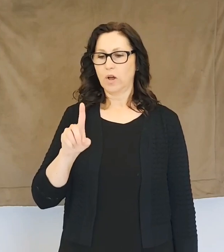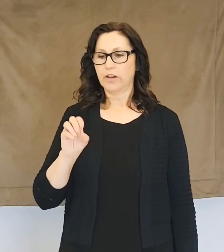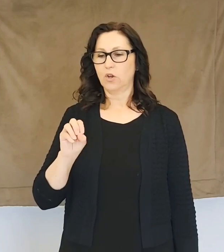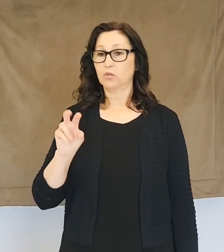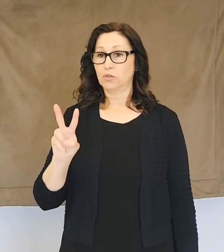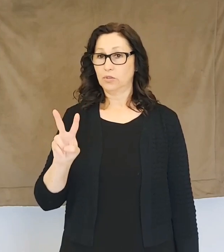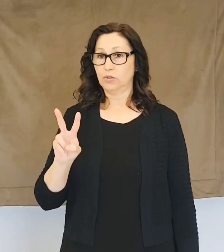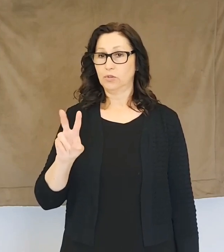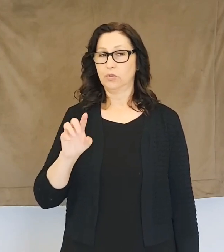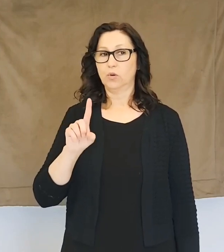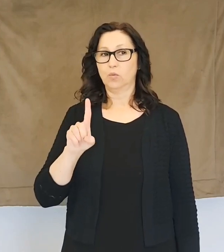102,